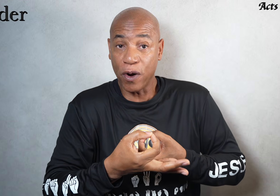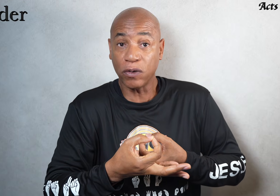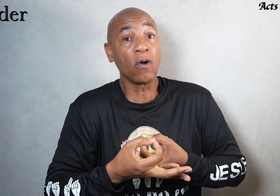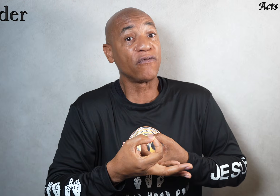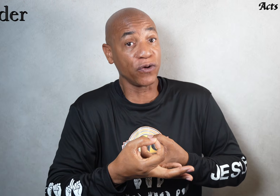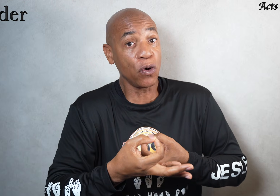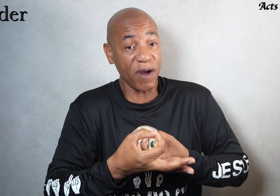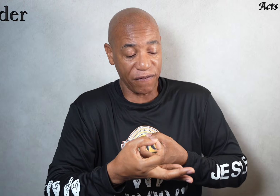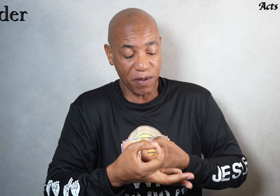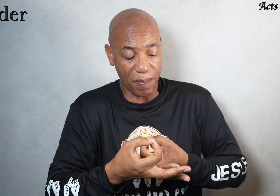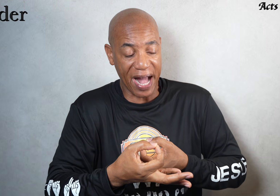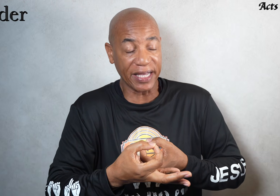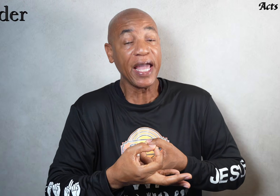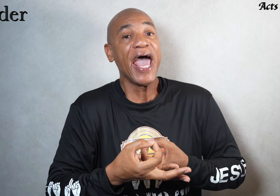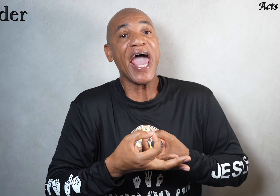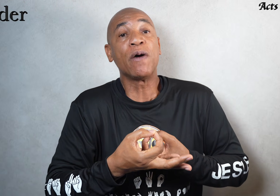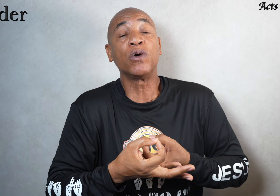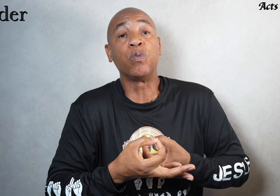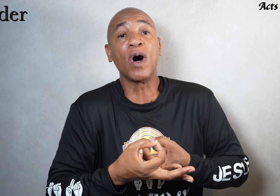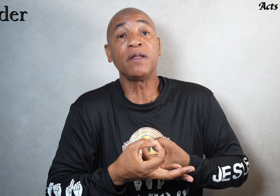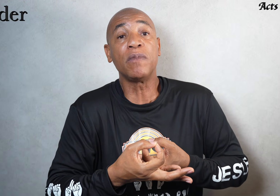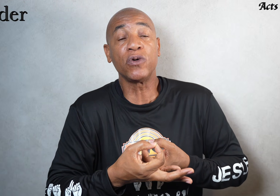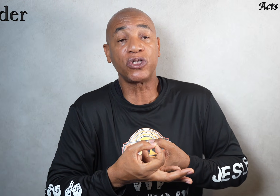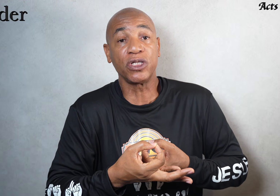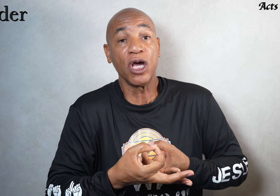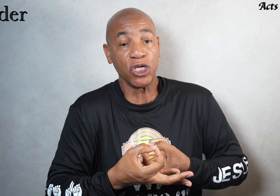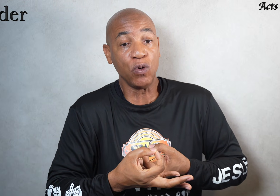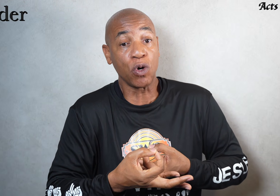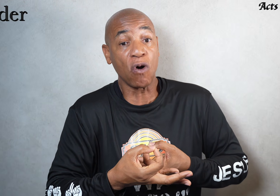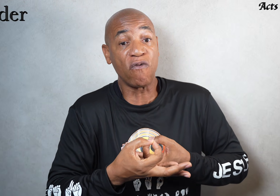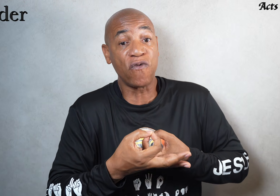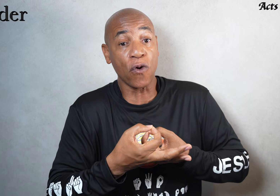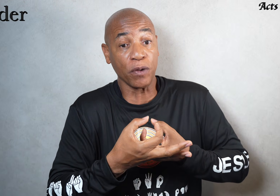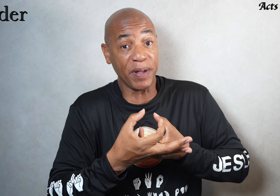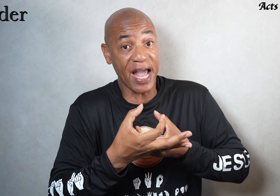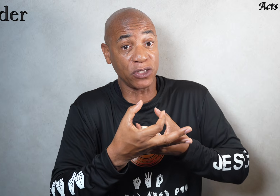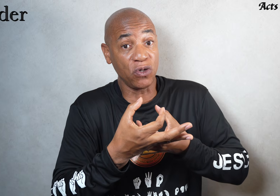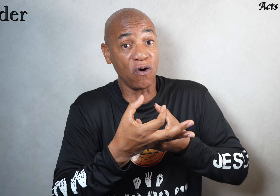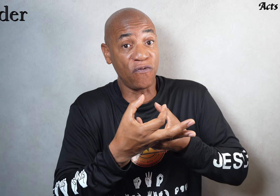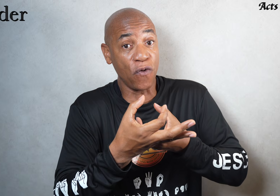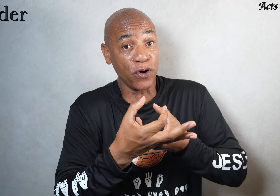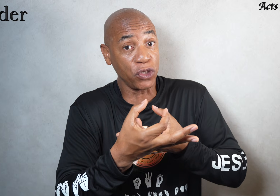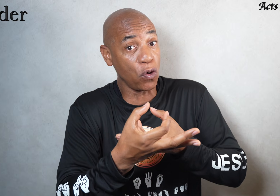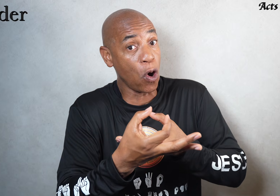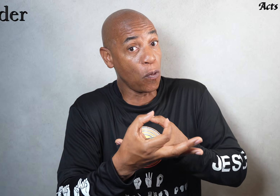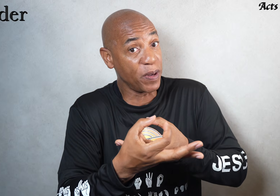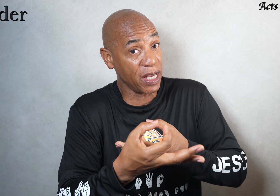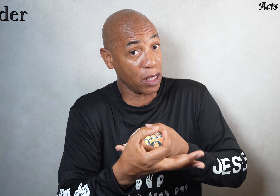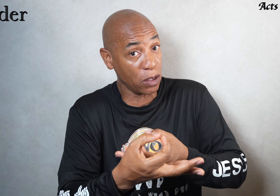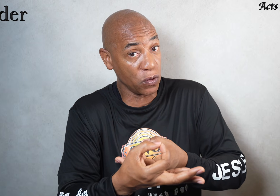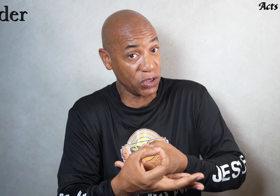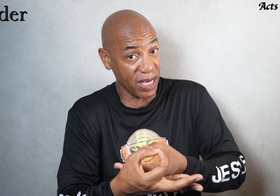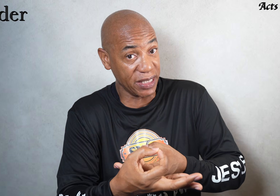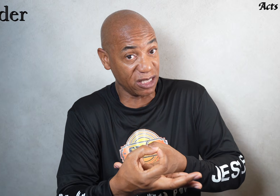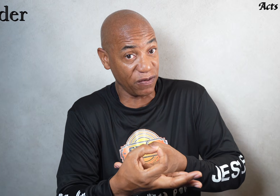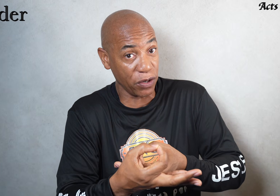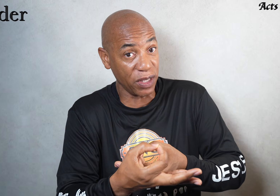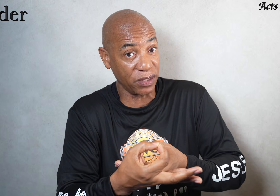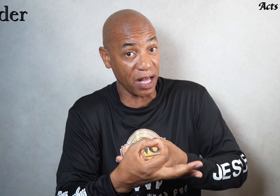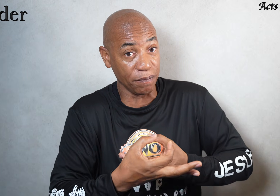or further away from the body, and with one motion, you will go forward. But as you go forward, you open and close the index finger and the thumb,